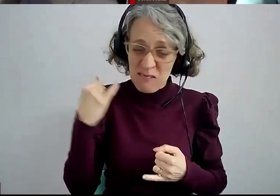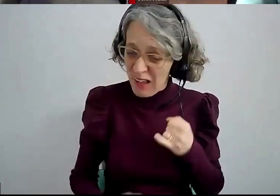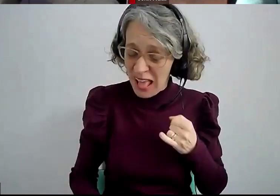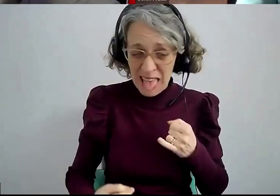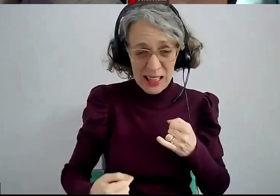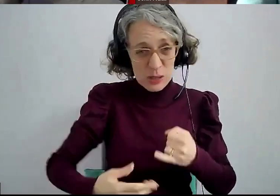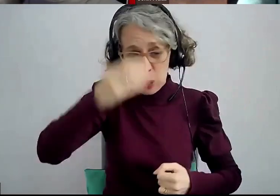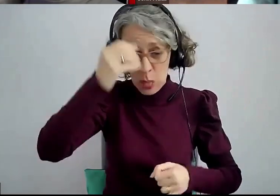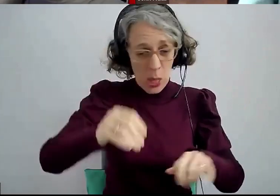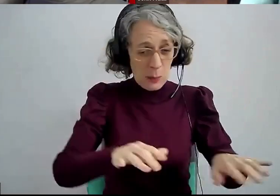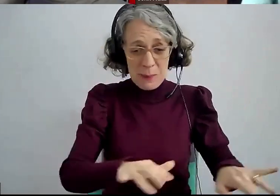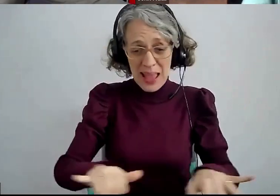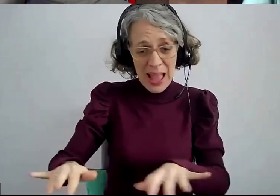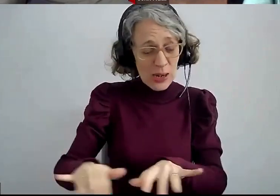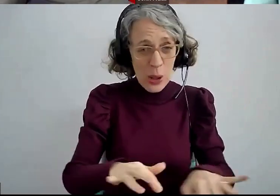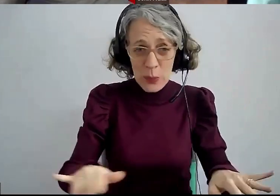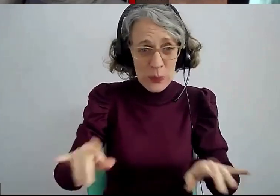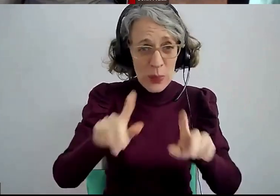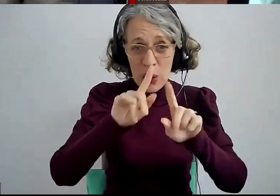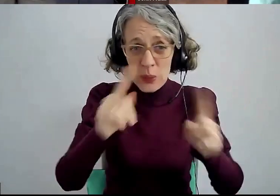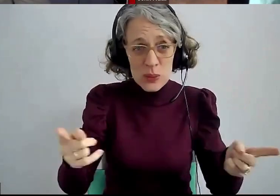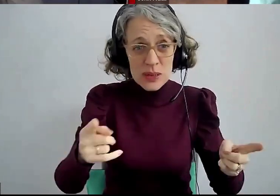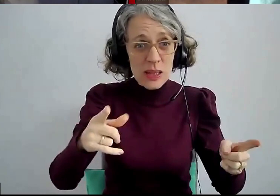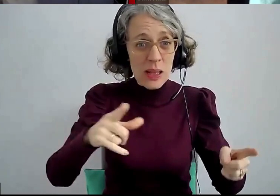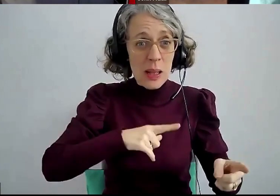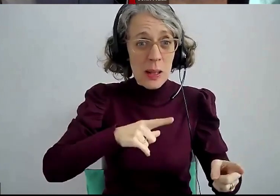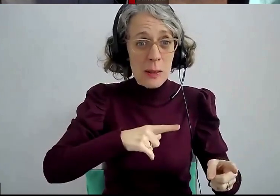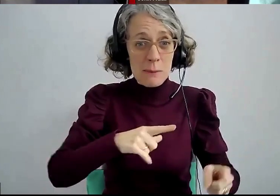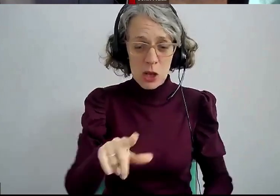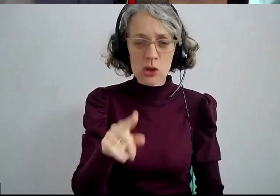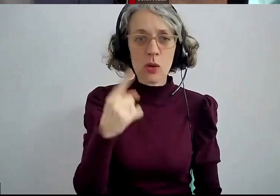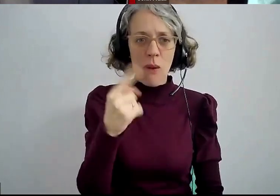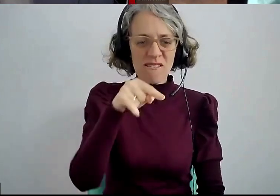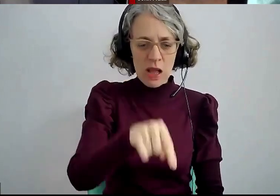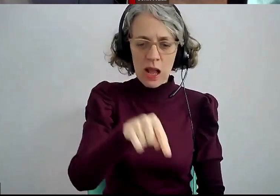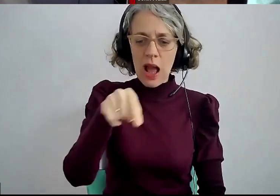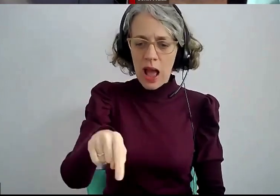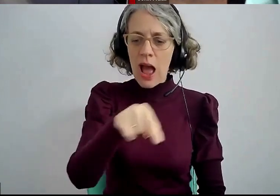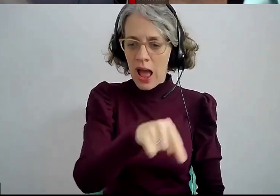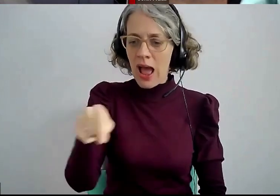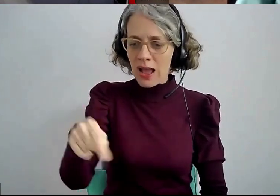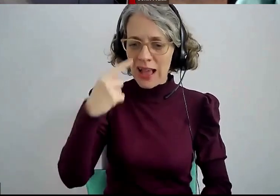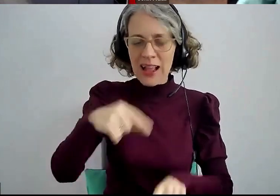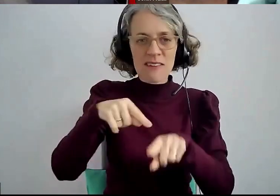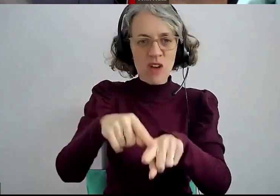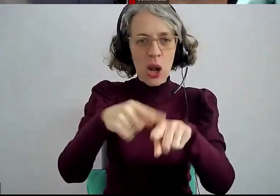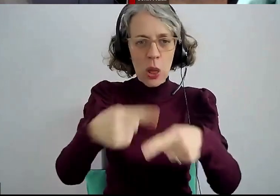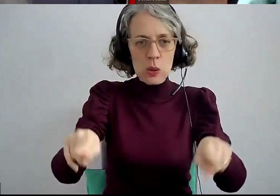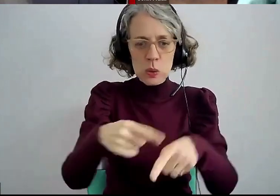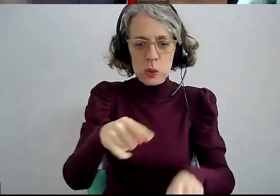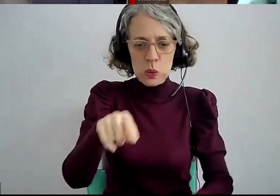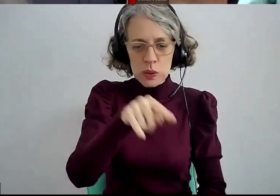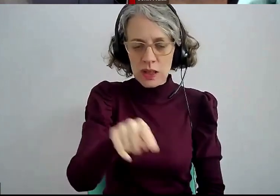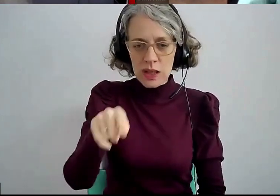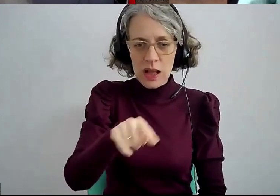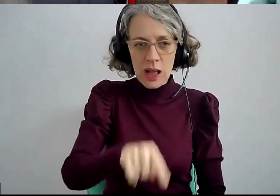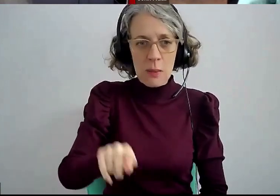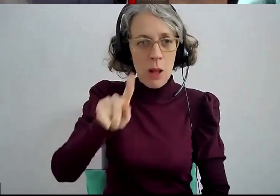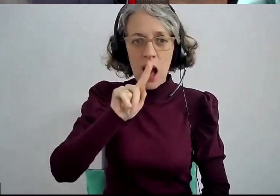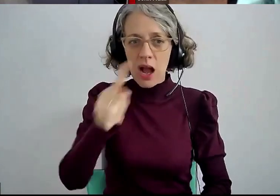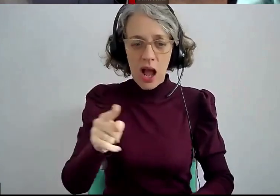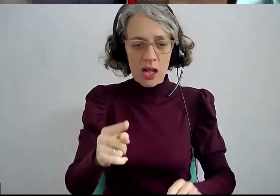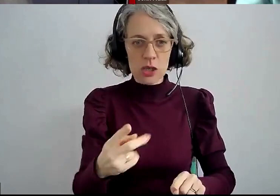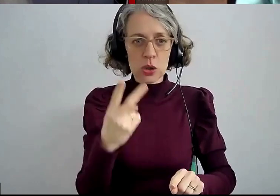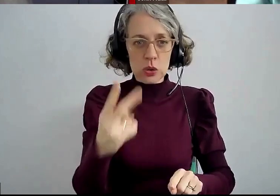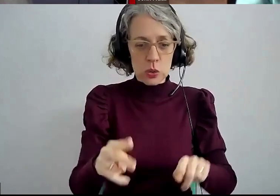piano because I can pick out a tune with one finger, but I can't play two hands and